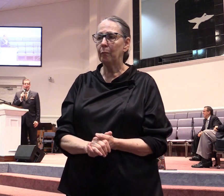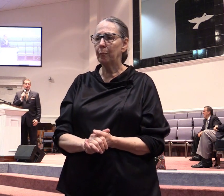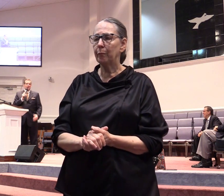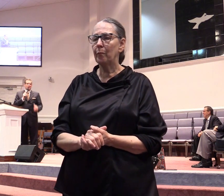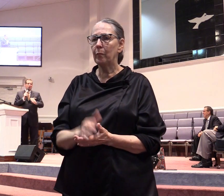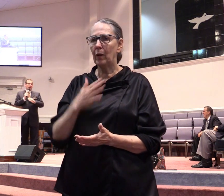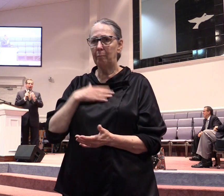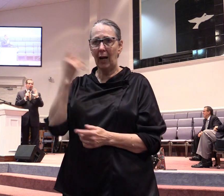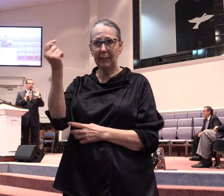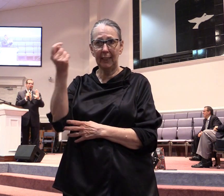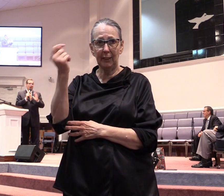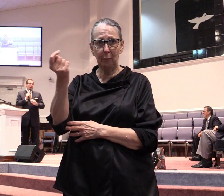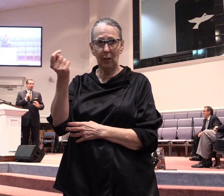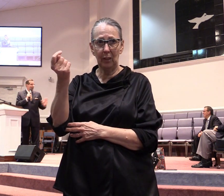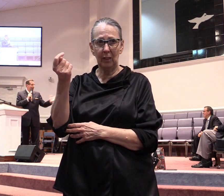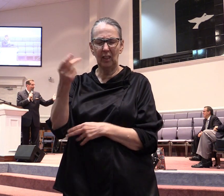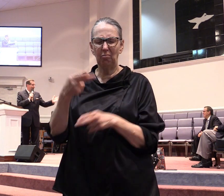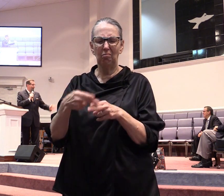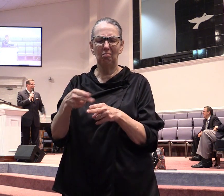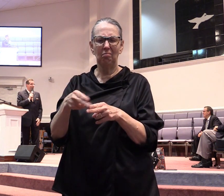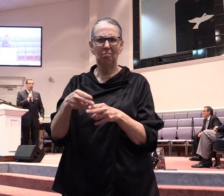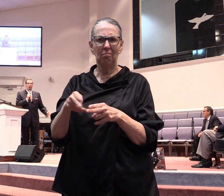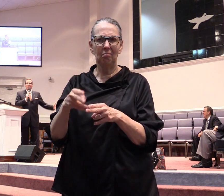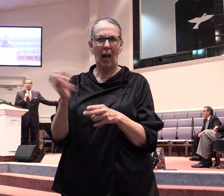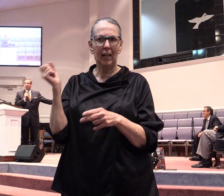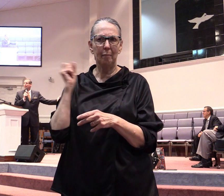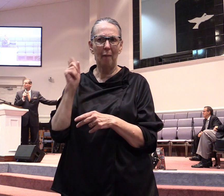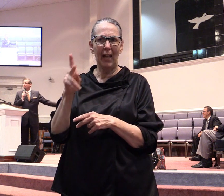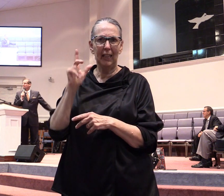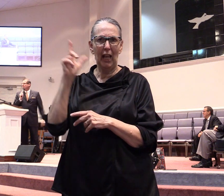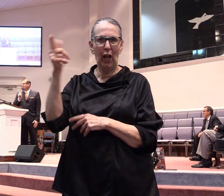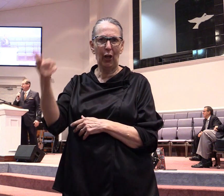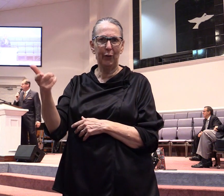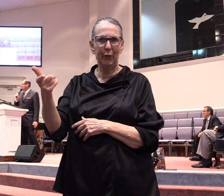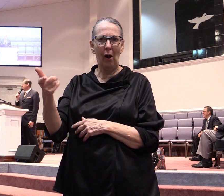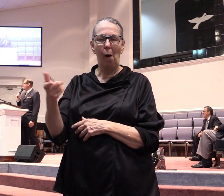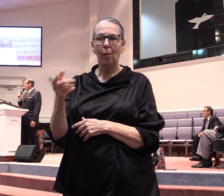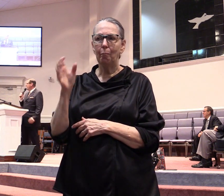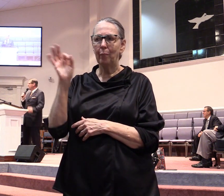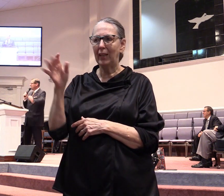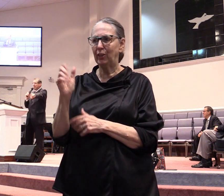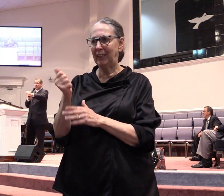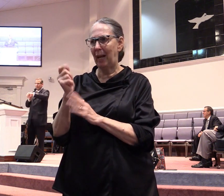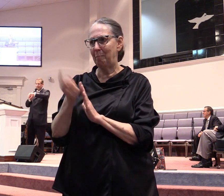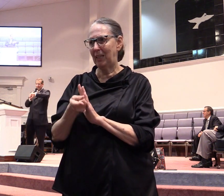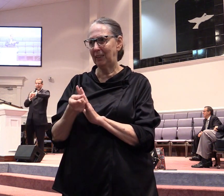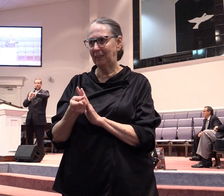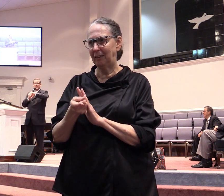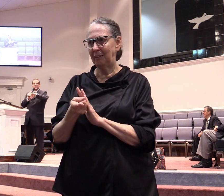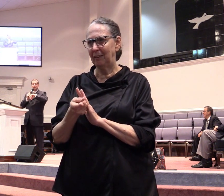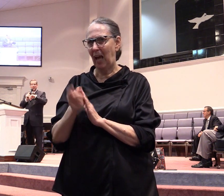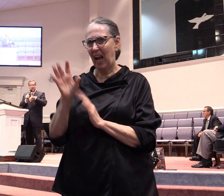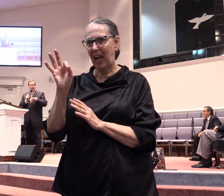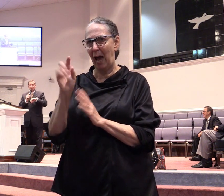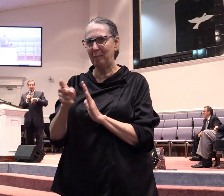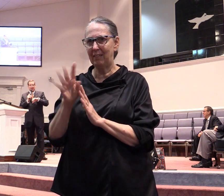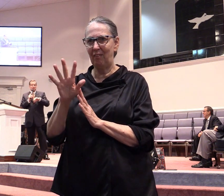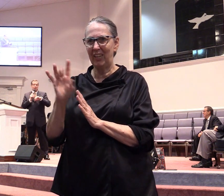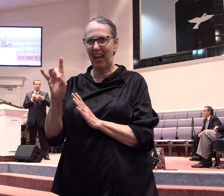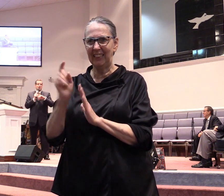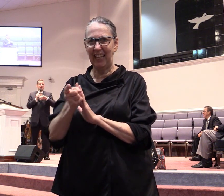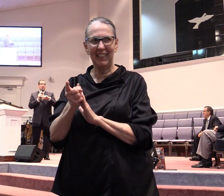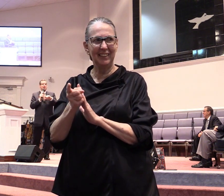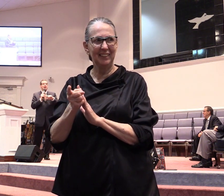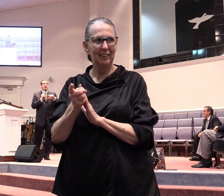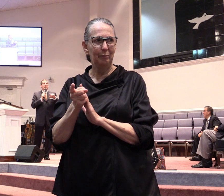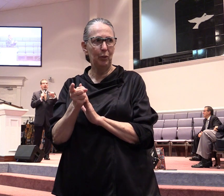See, my testimony, and I won't tell much of it when I come back, brother. Pastor's given me 10 minutes, and so I'll try to be 9 minutes and 58 seconds,